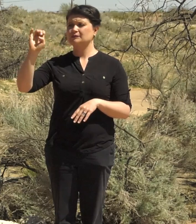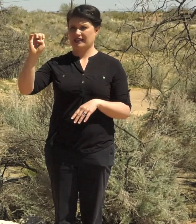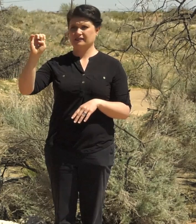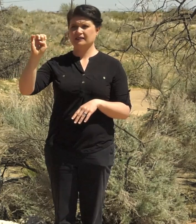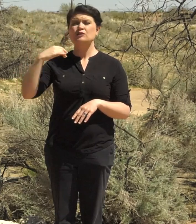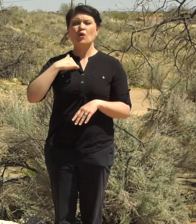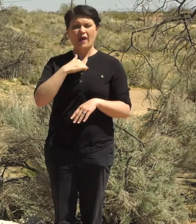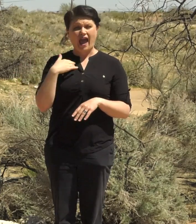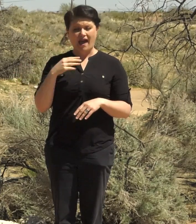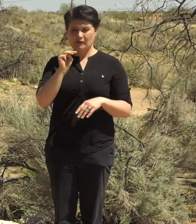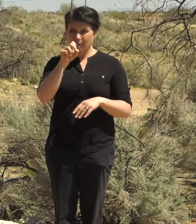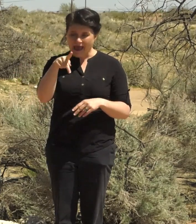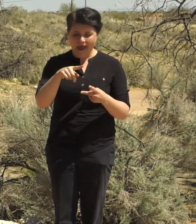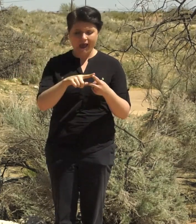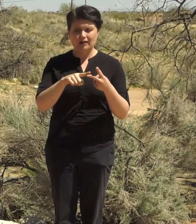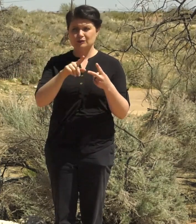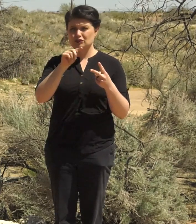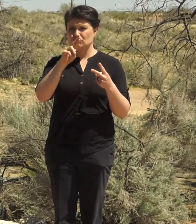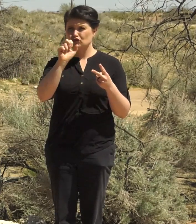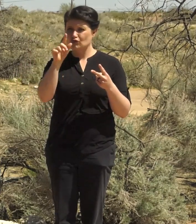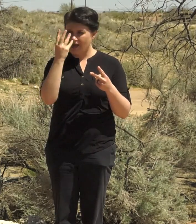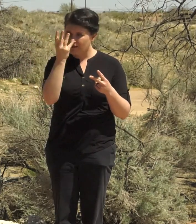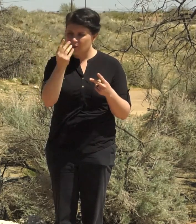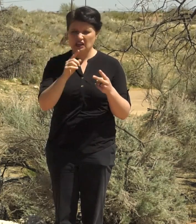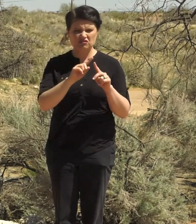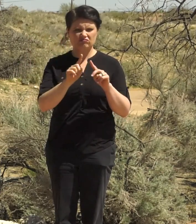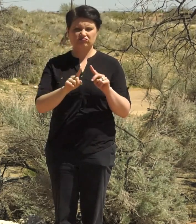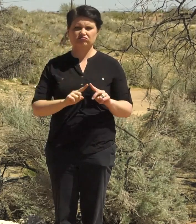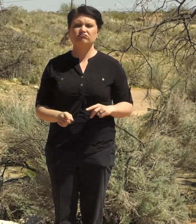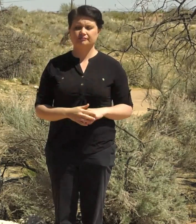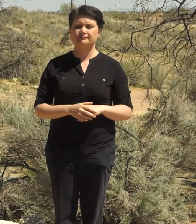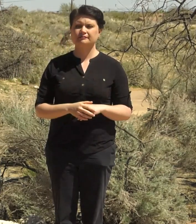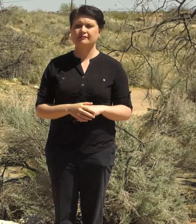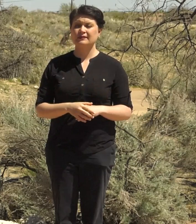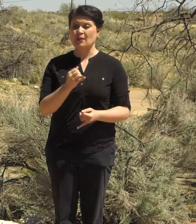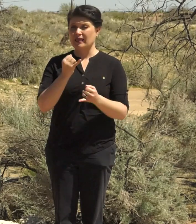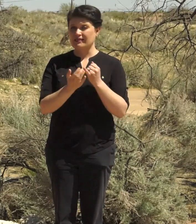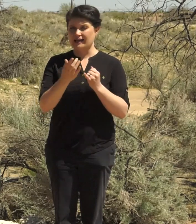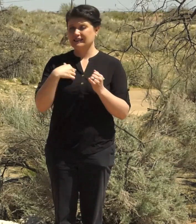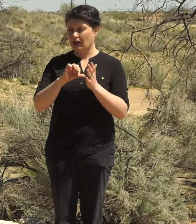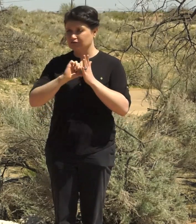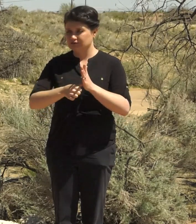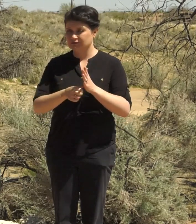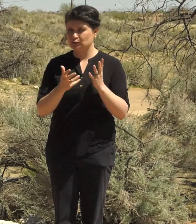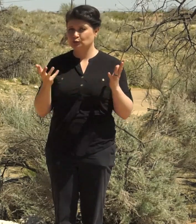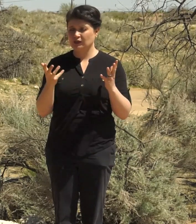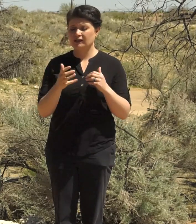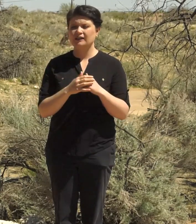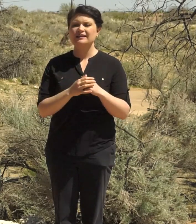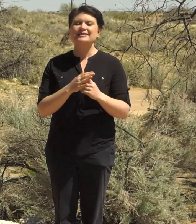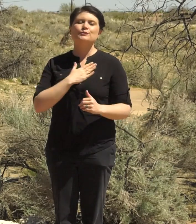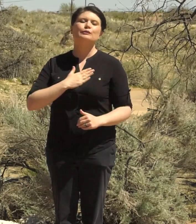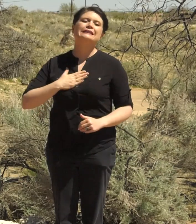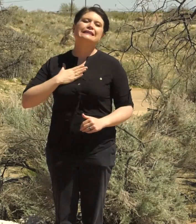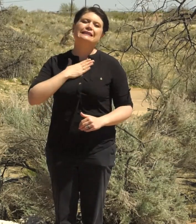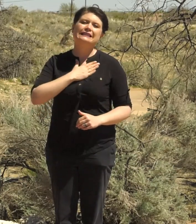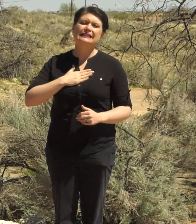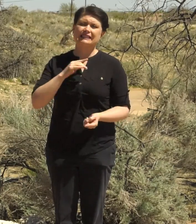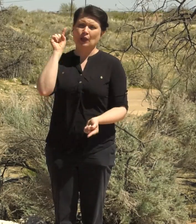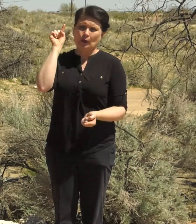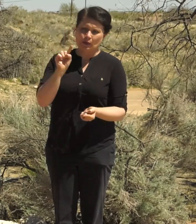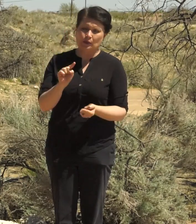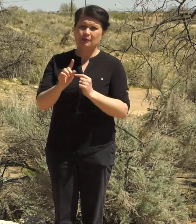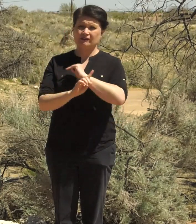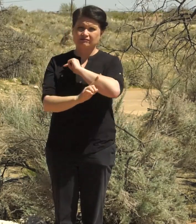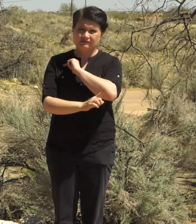some trail information as well. The last thing I'm going to reiterate is to please reduce the